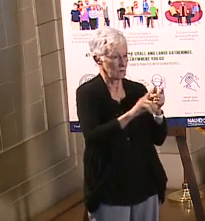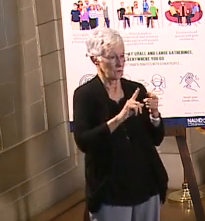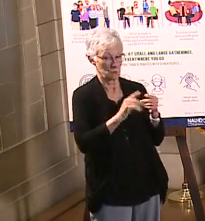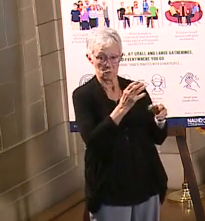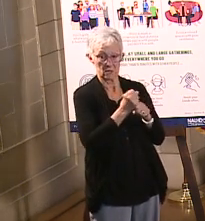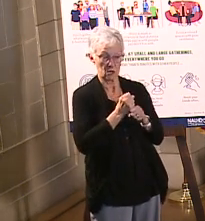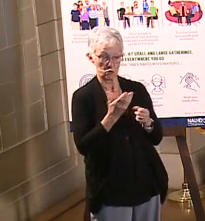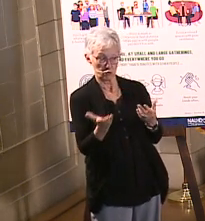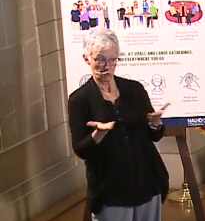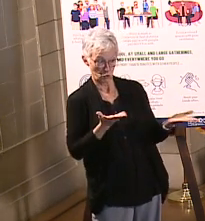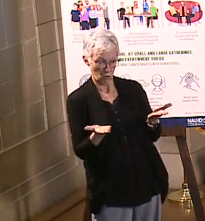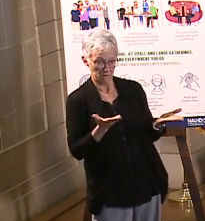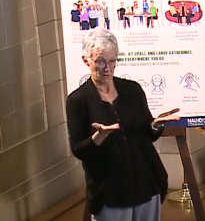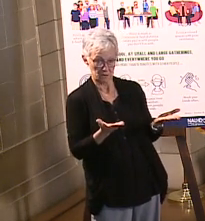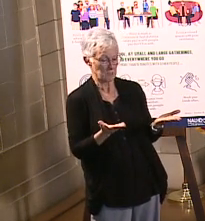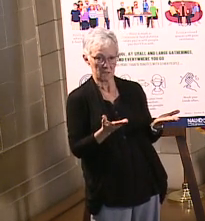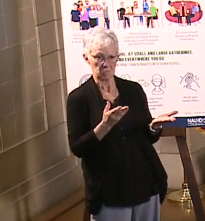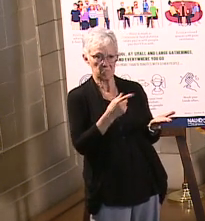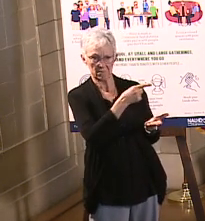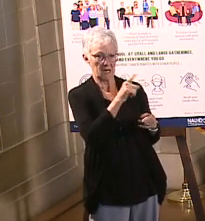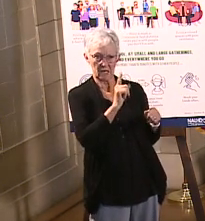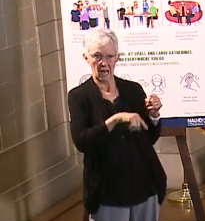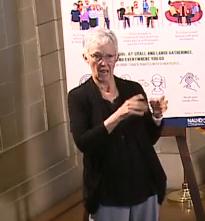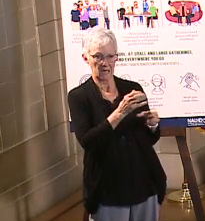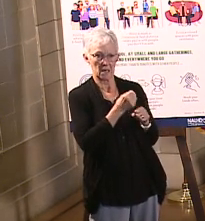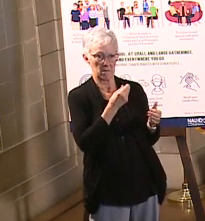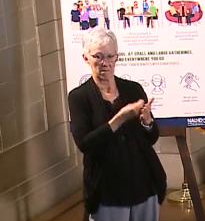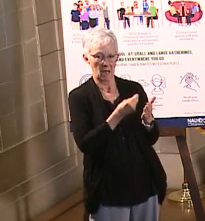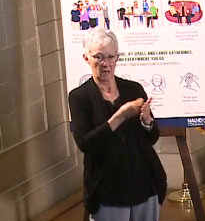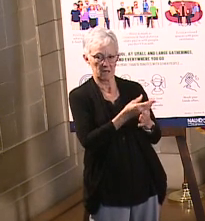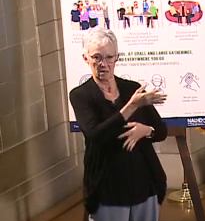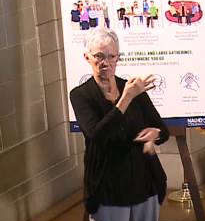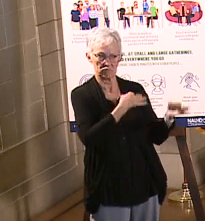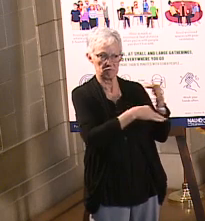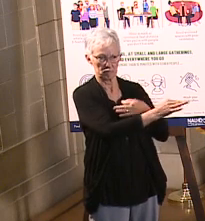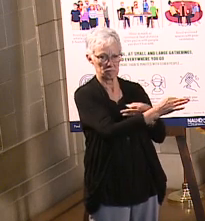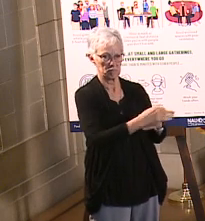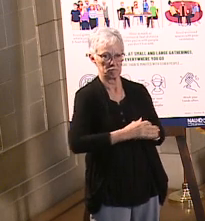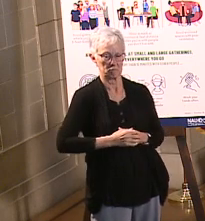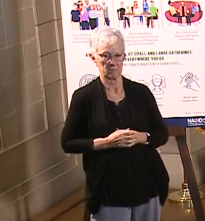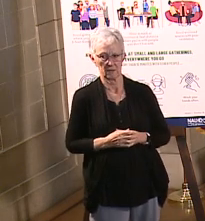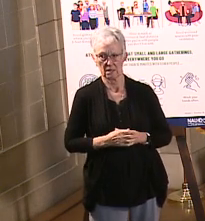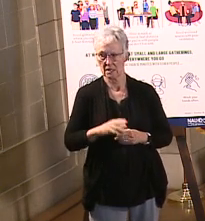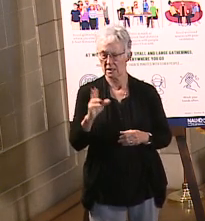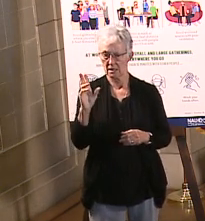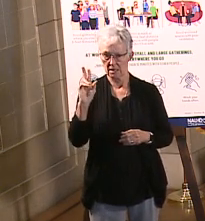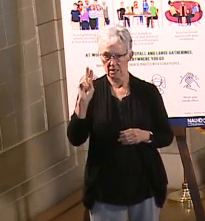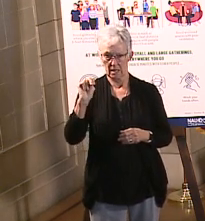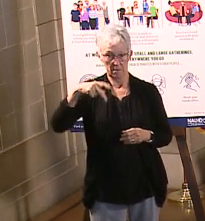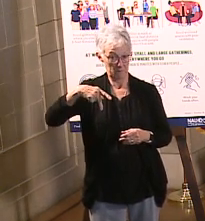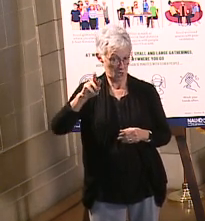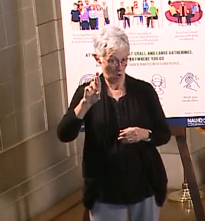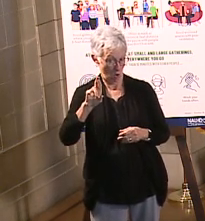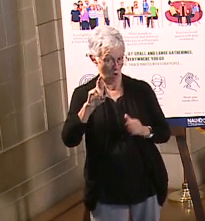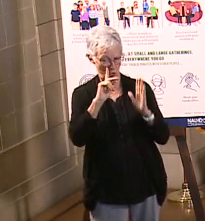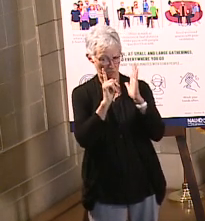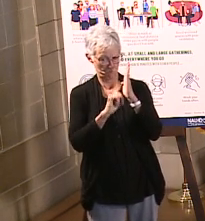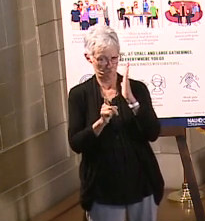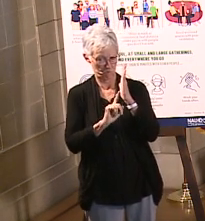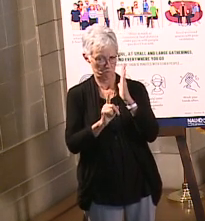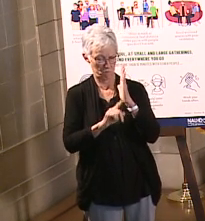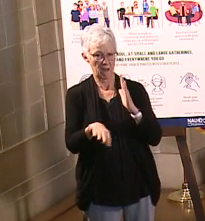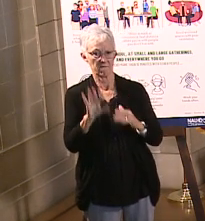mandate. All right, Becca Costello, NET. An NPR investigation found 2 members of